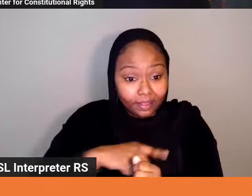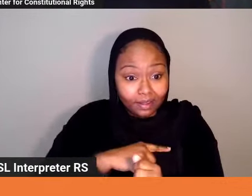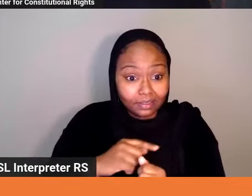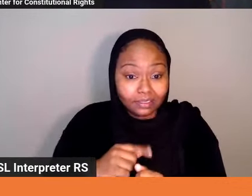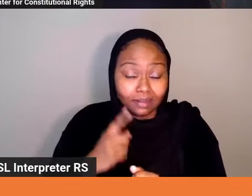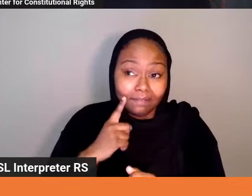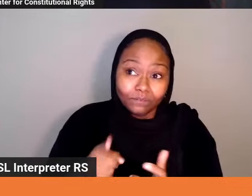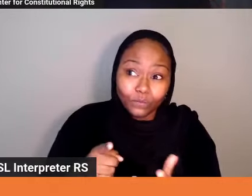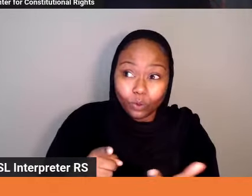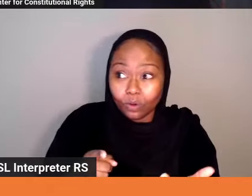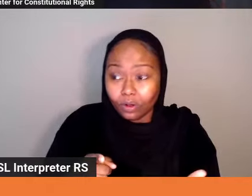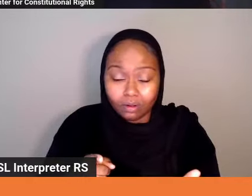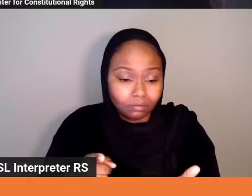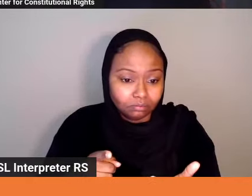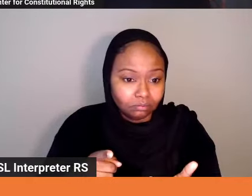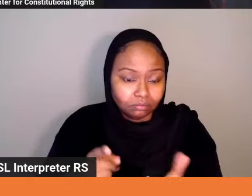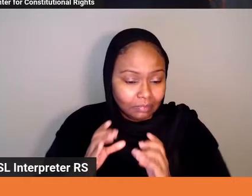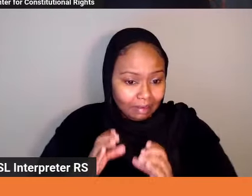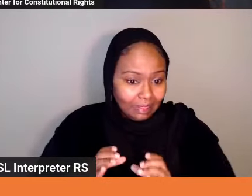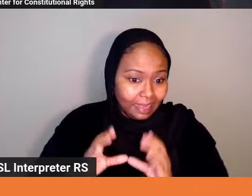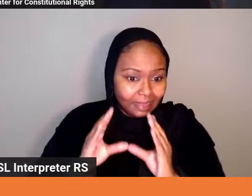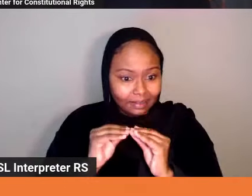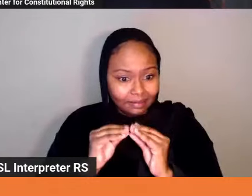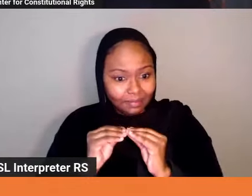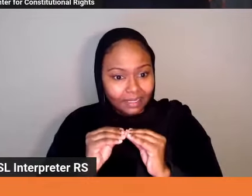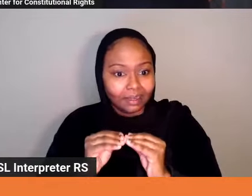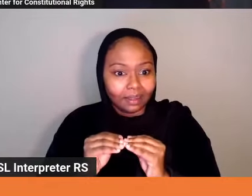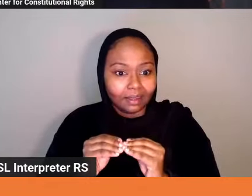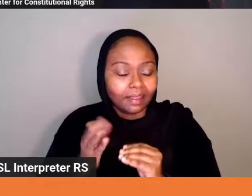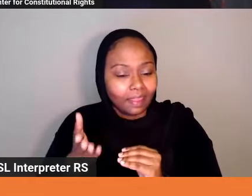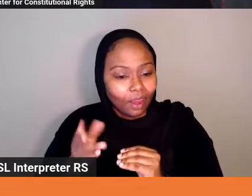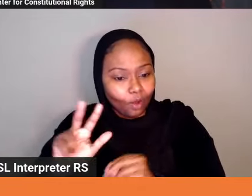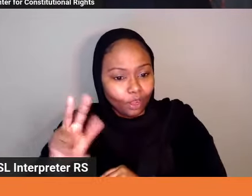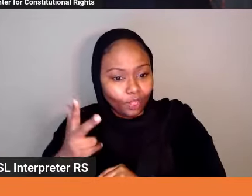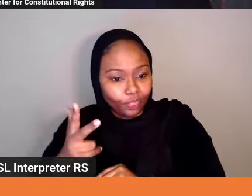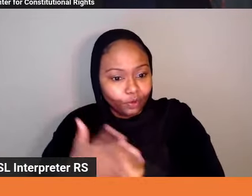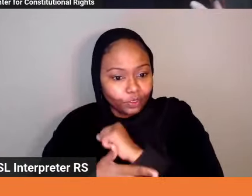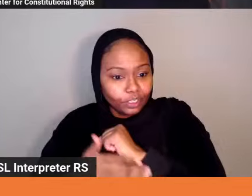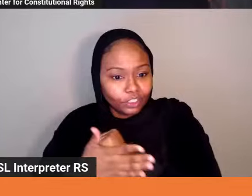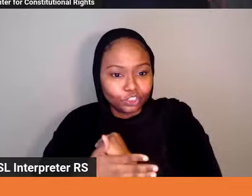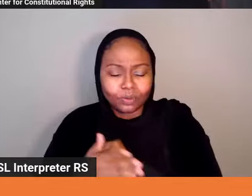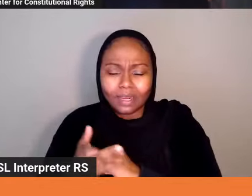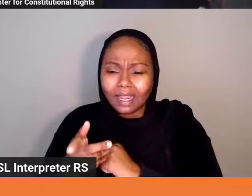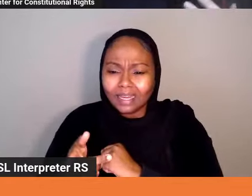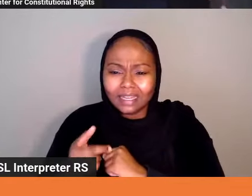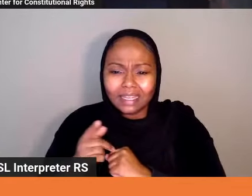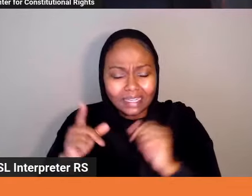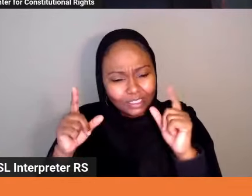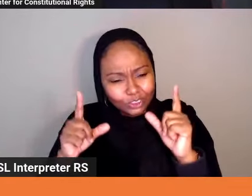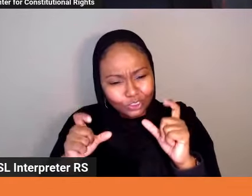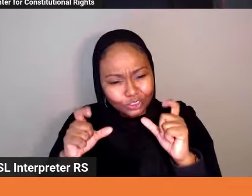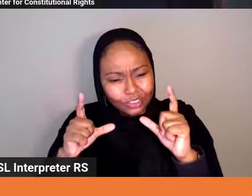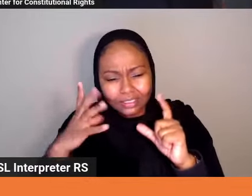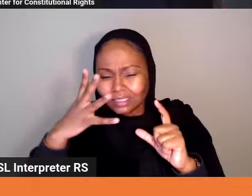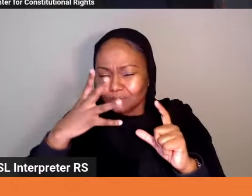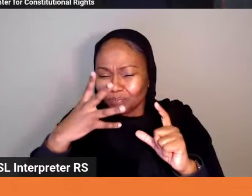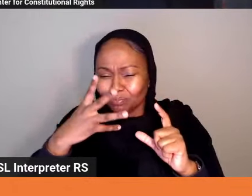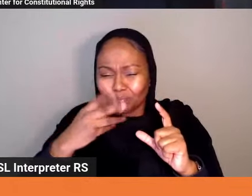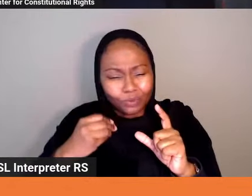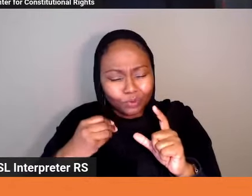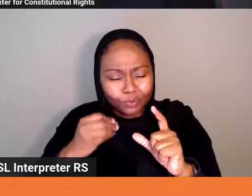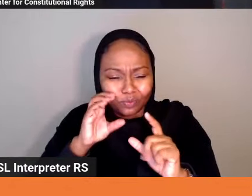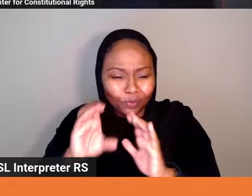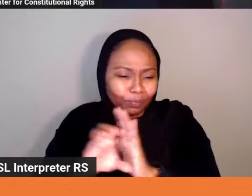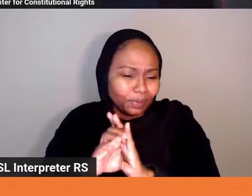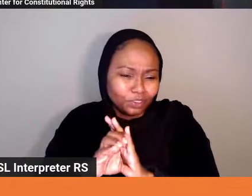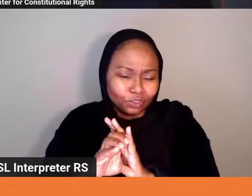for client meetings in a third country, and he took beautiful, dignified, proud